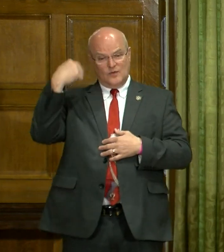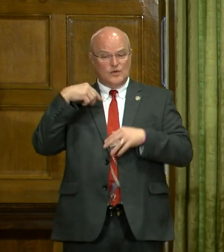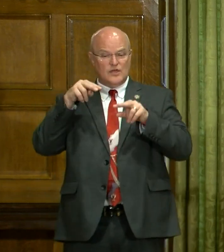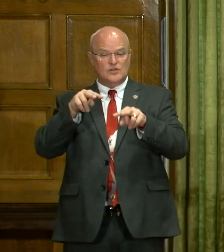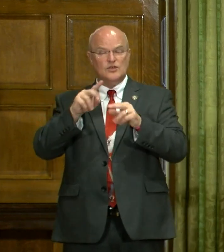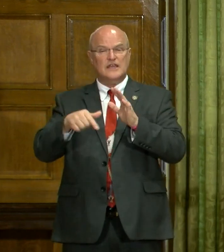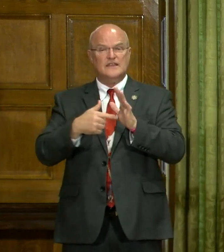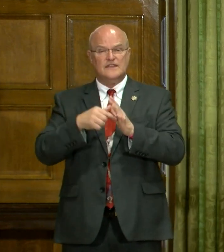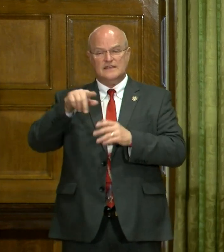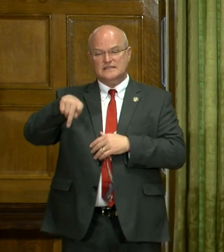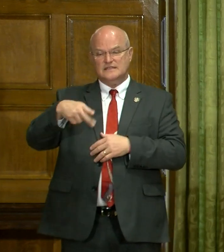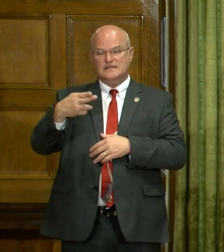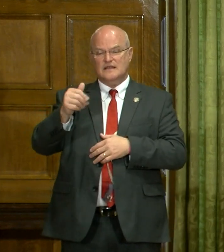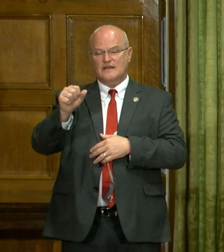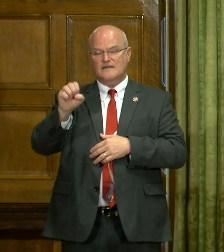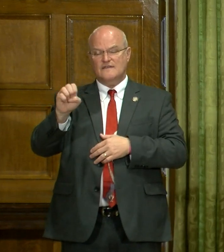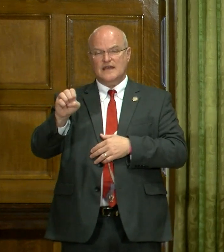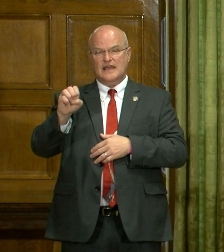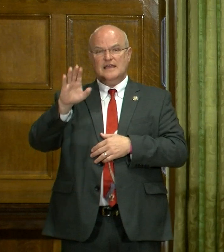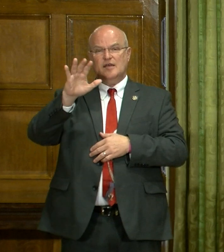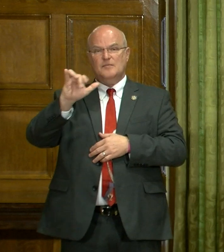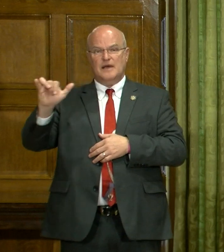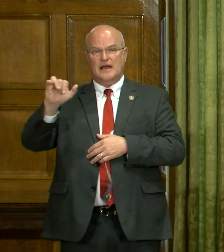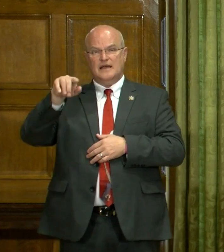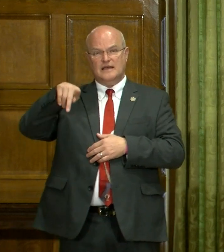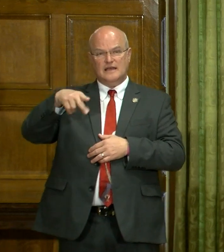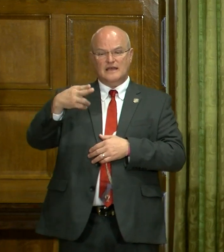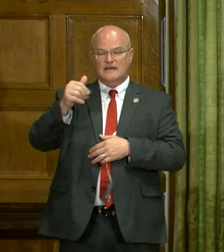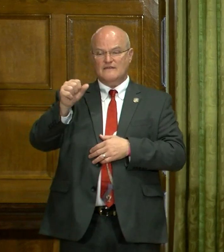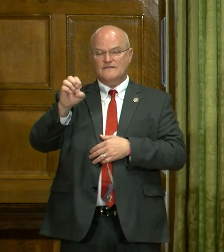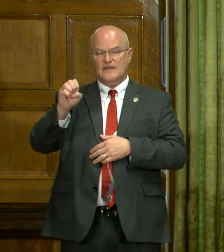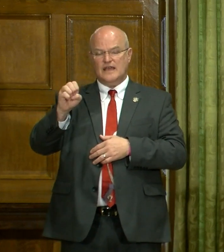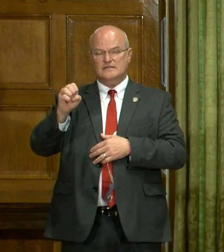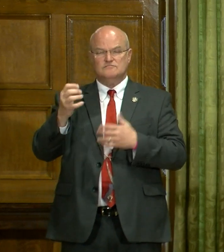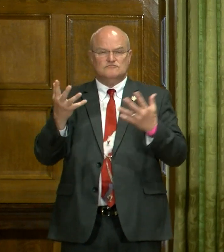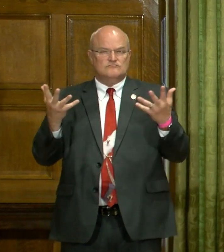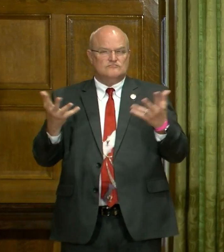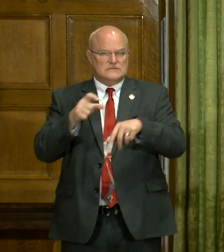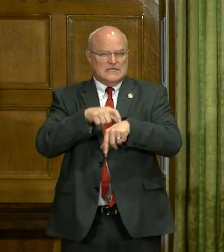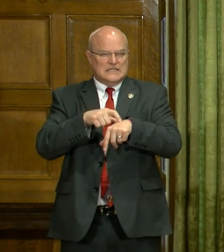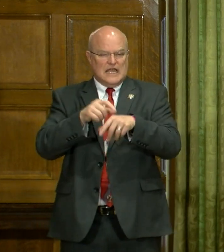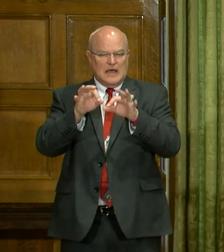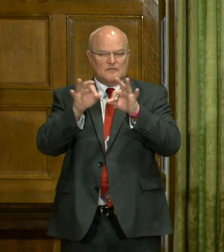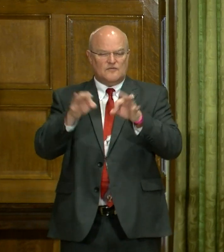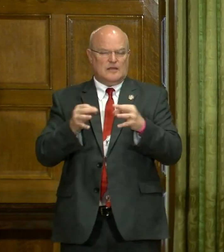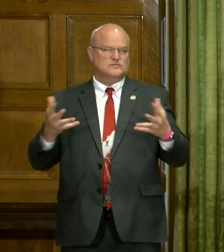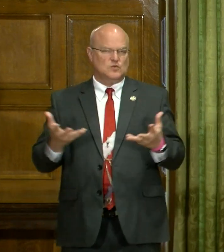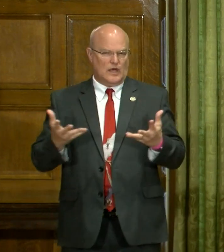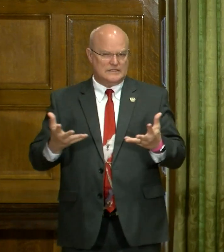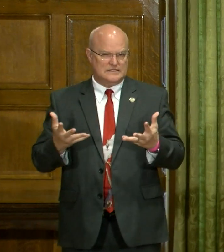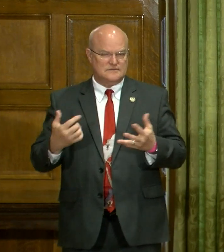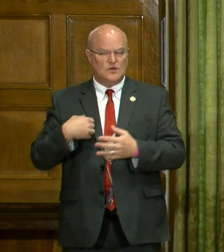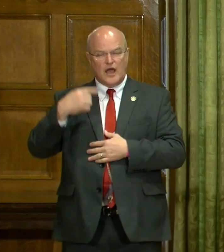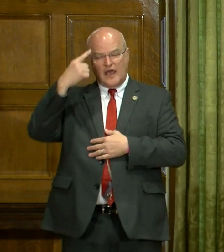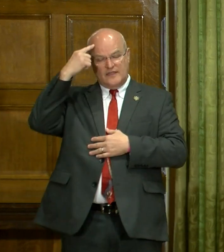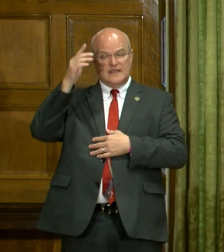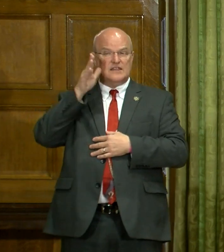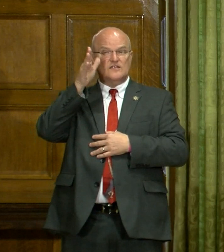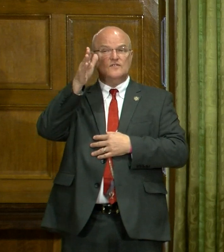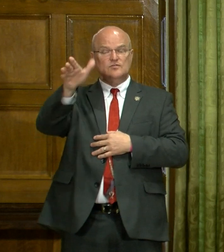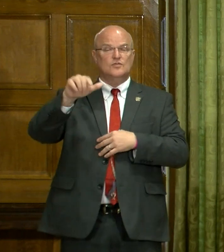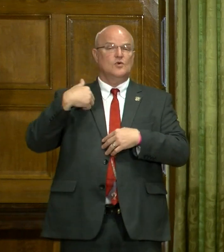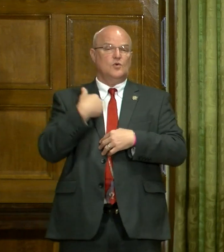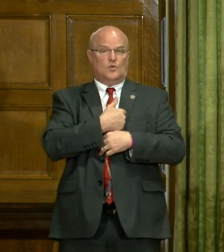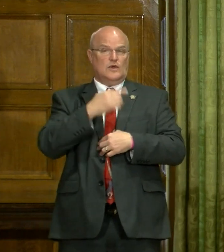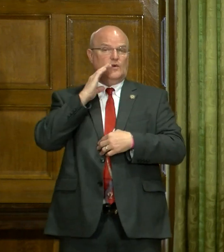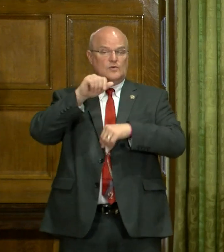look at this phase by phase as to what's the right time frame. And I expect that you can see in the future that we'll